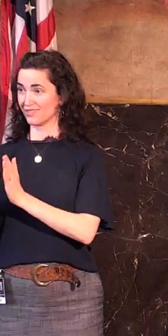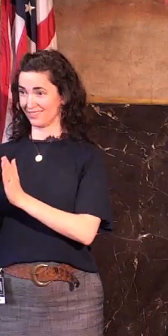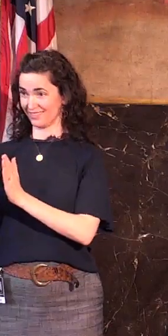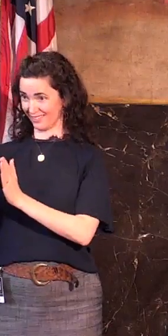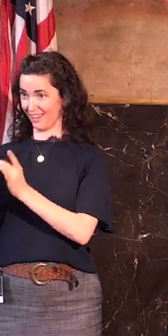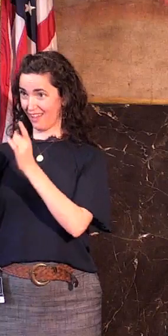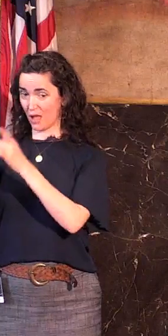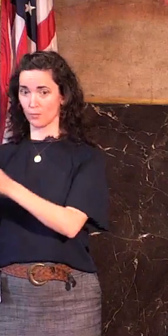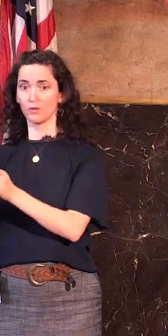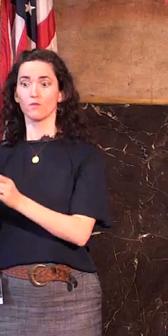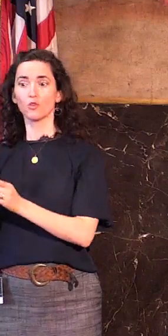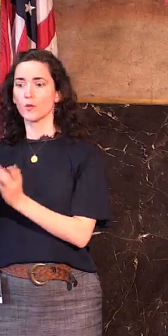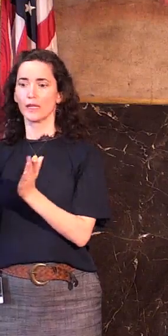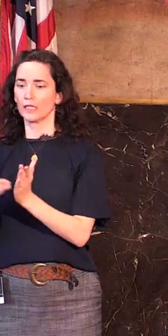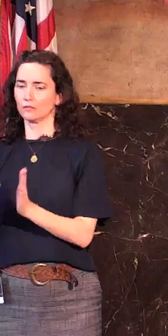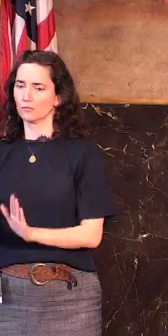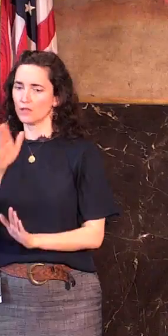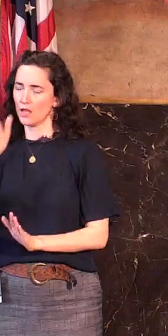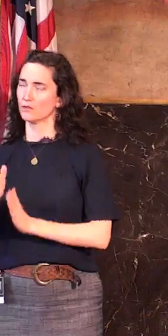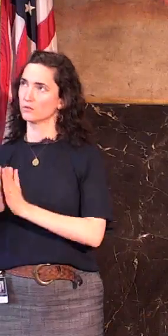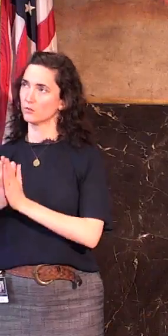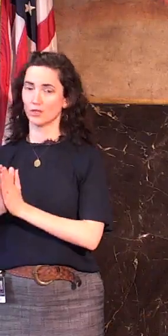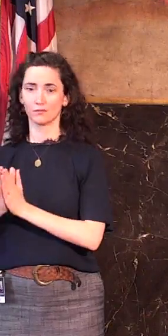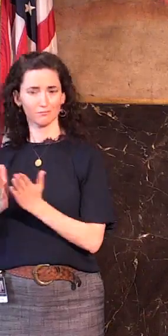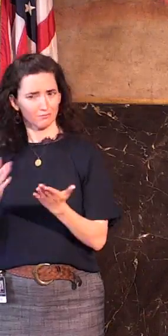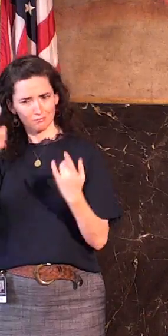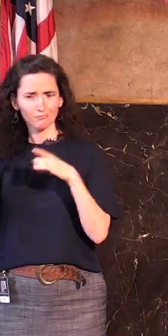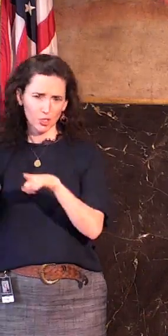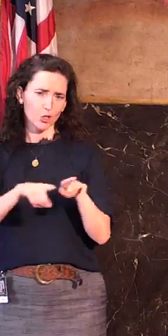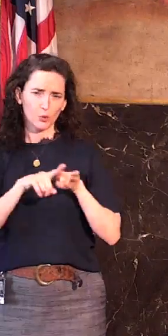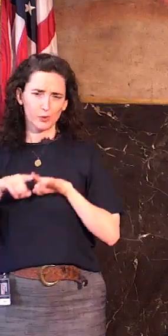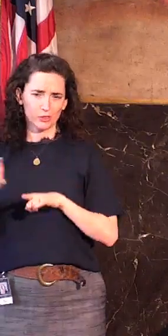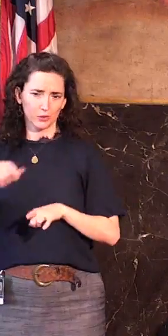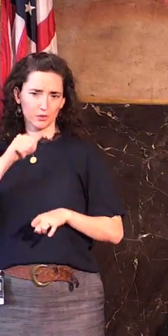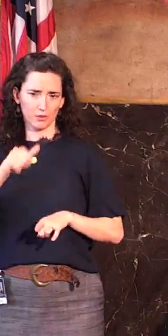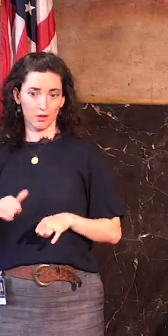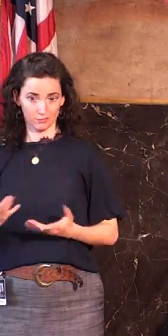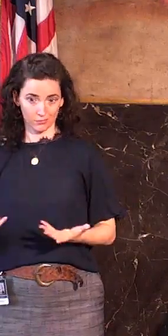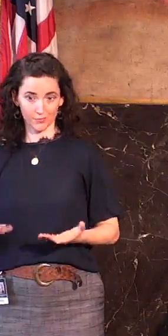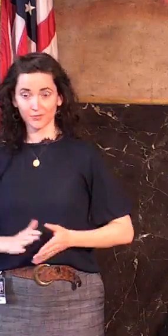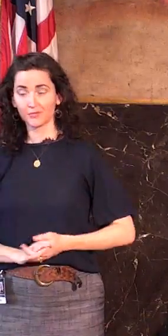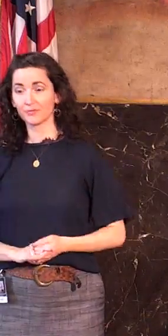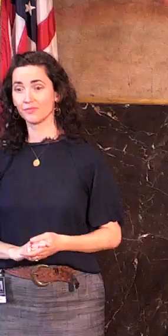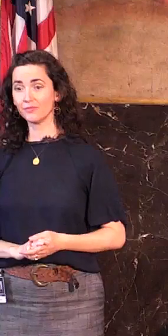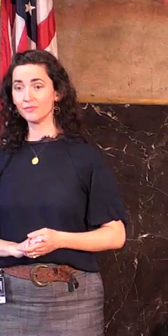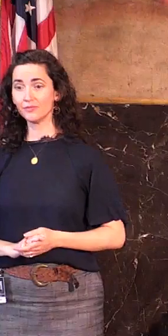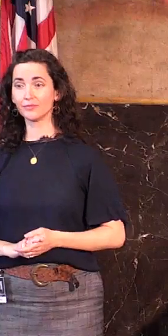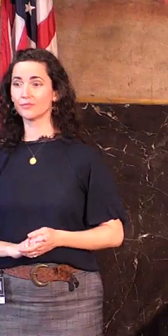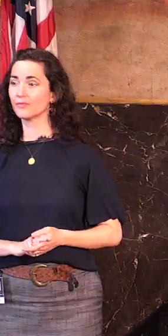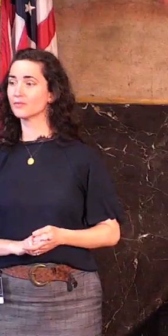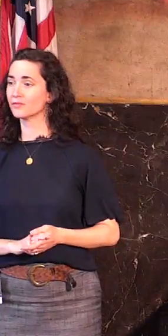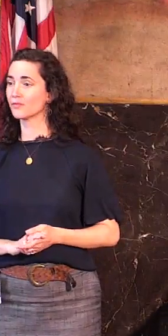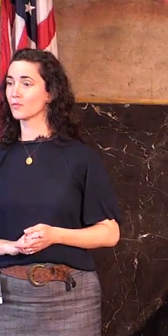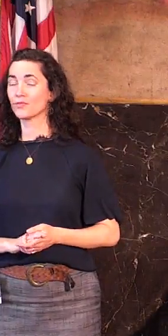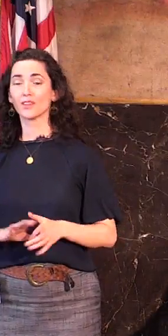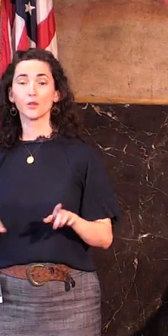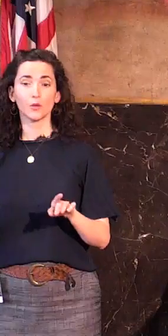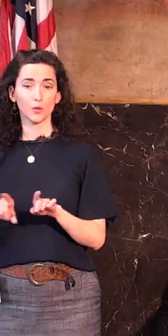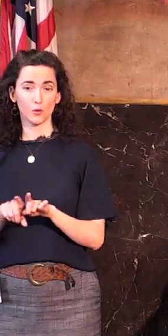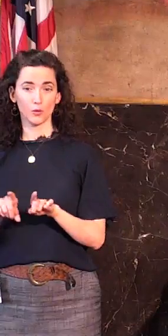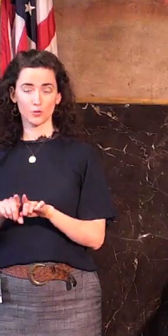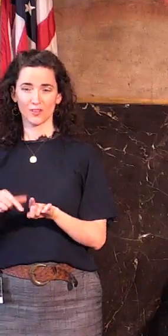again. I think we can all agree on that. And I also know that